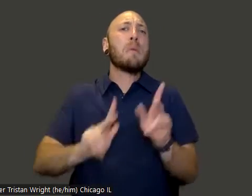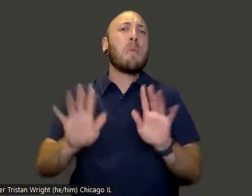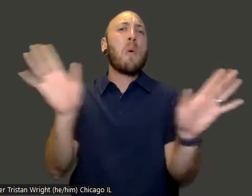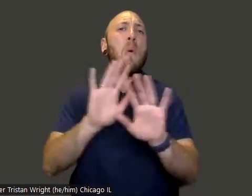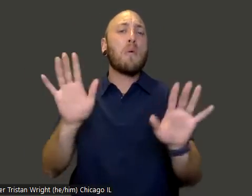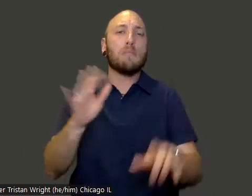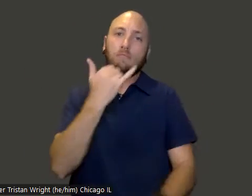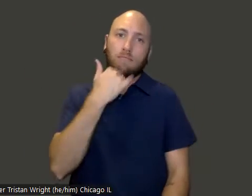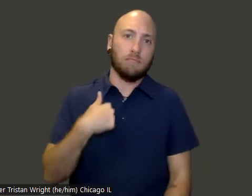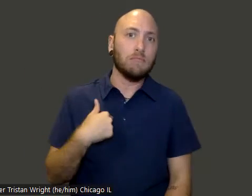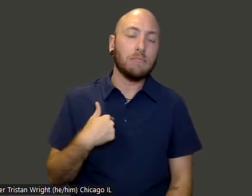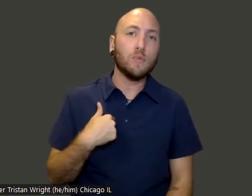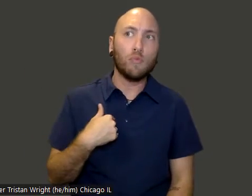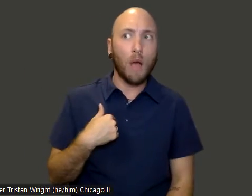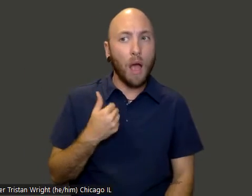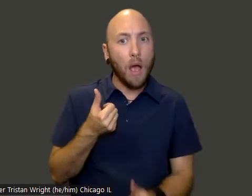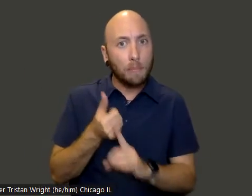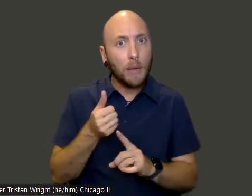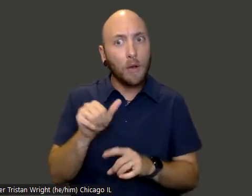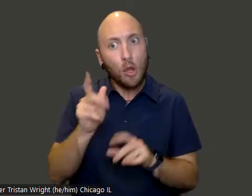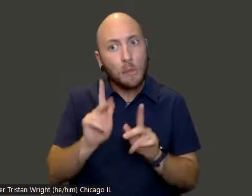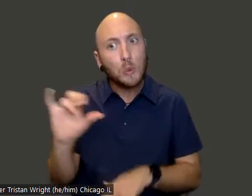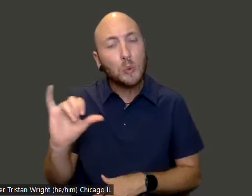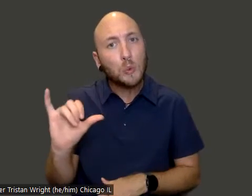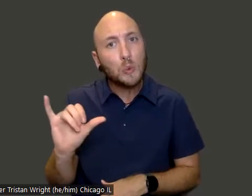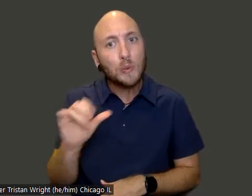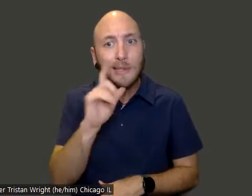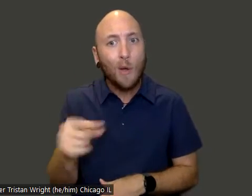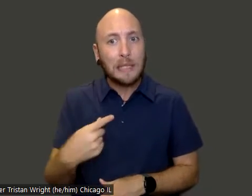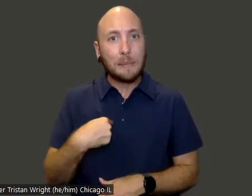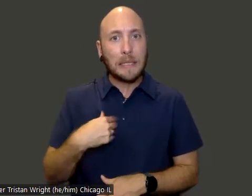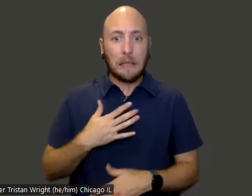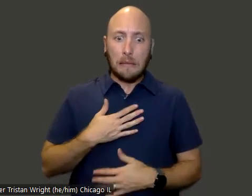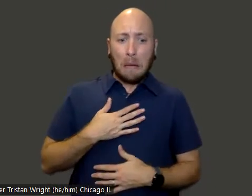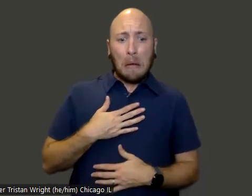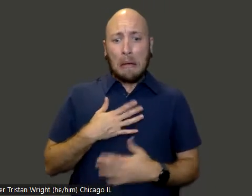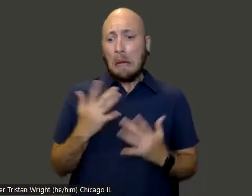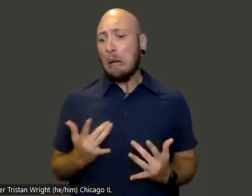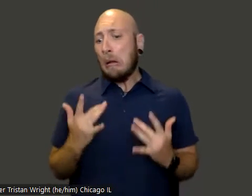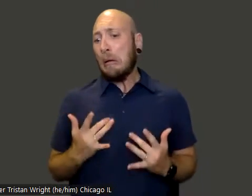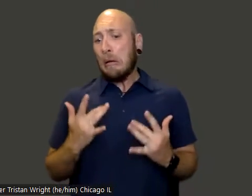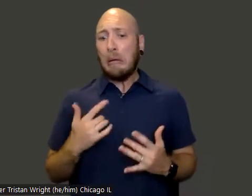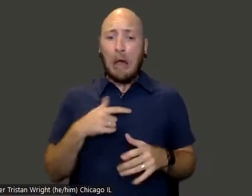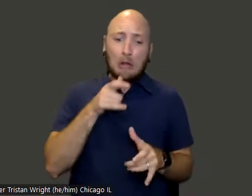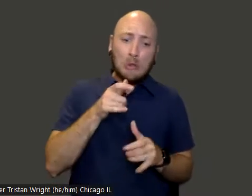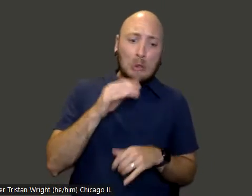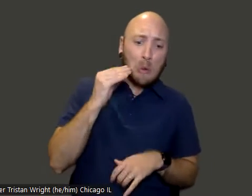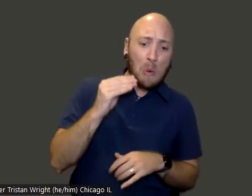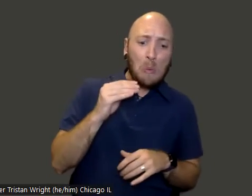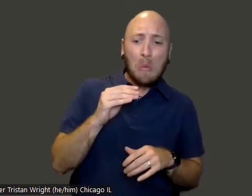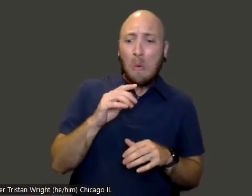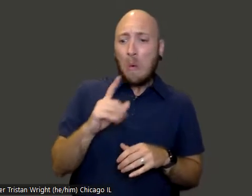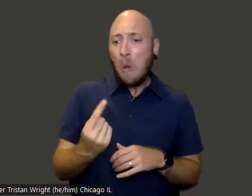scope. And, it's not just me and my feelings and like me sitting in my apartment.